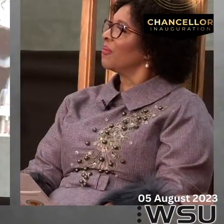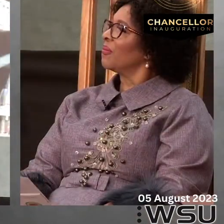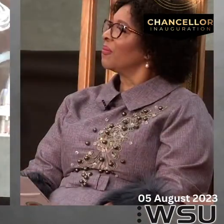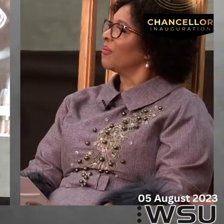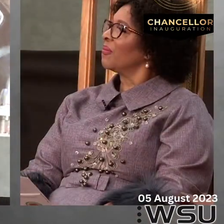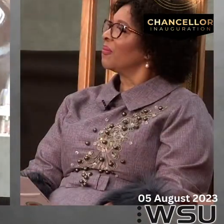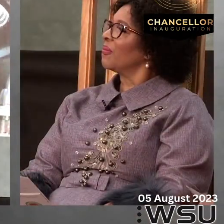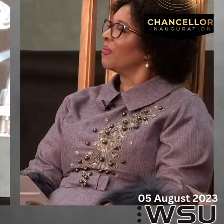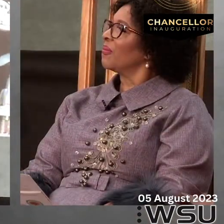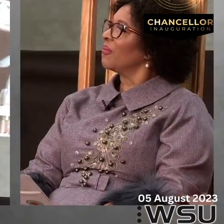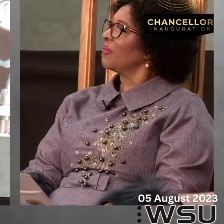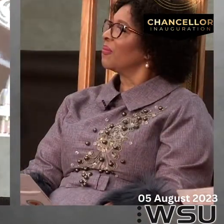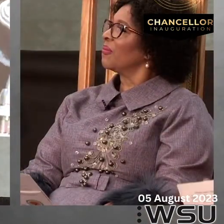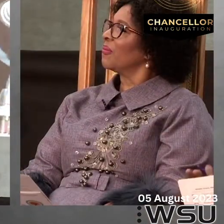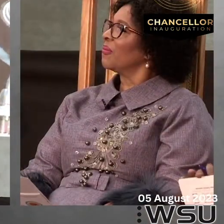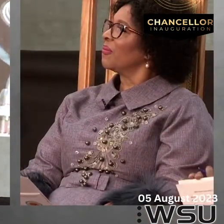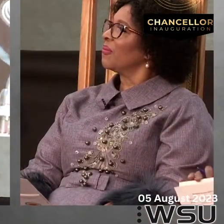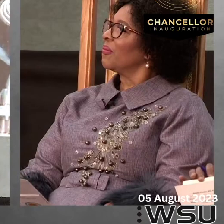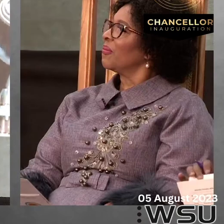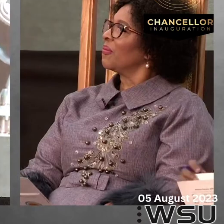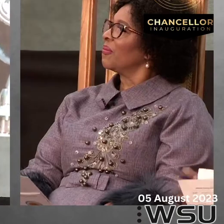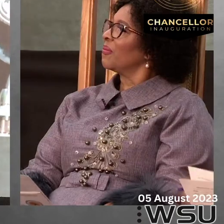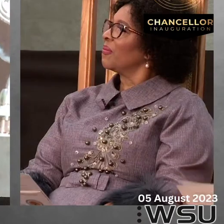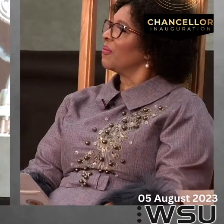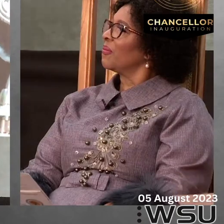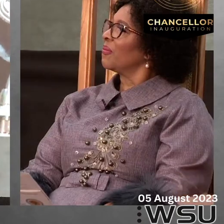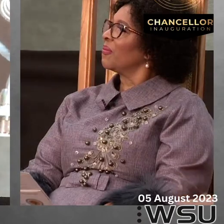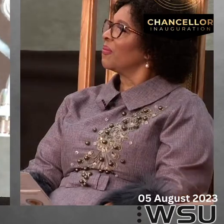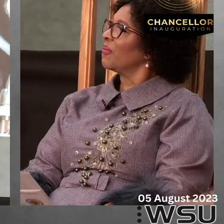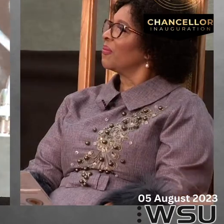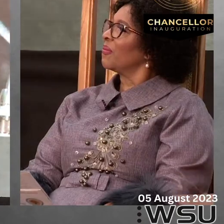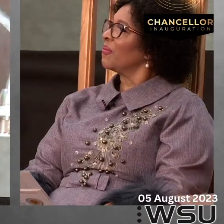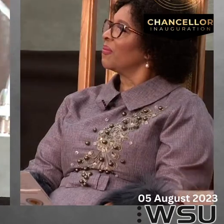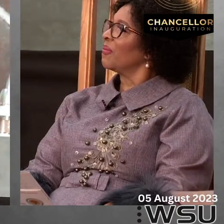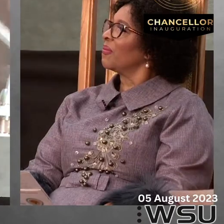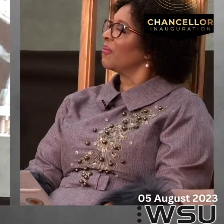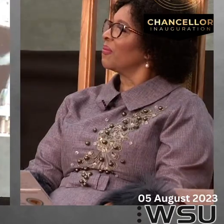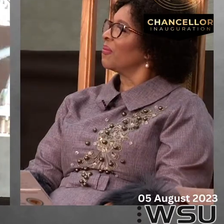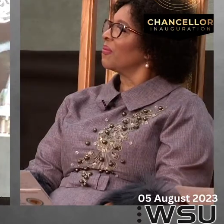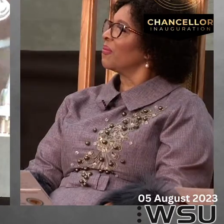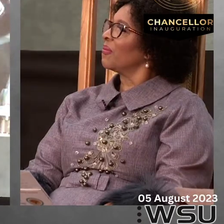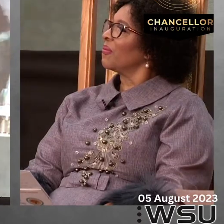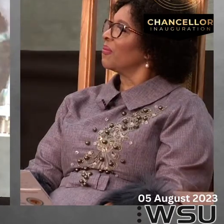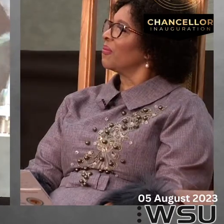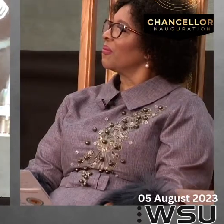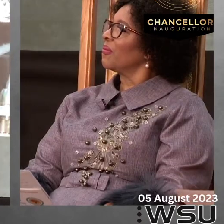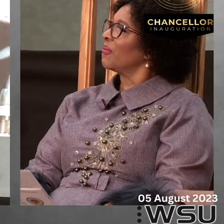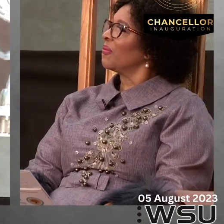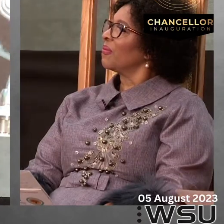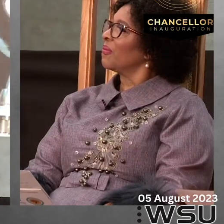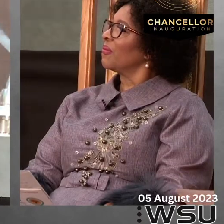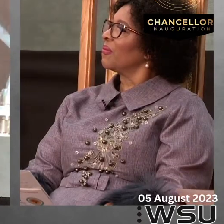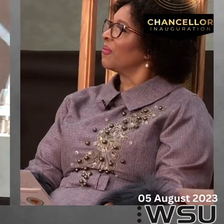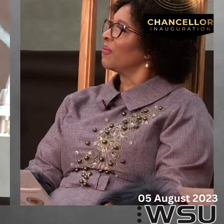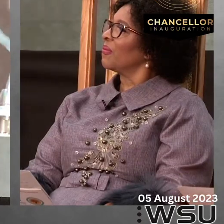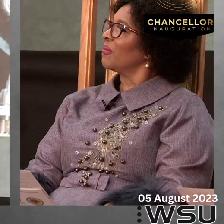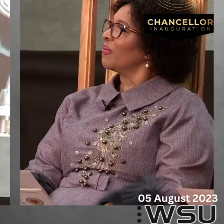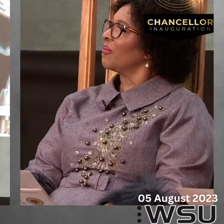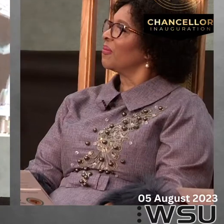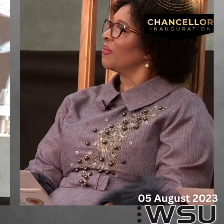And in my case, then, I will start by acknowledging you because you couldn't acknowledge yourself, Advocate